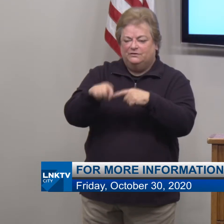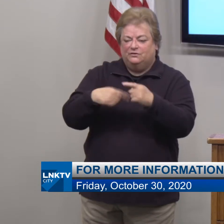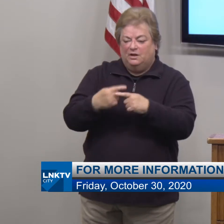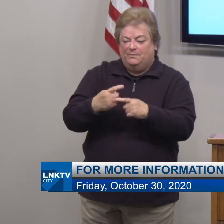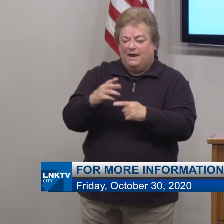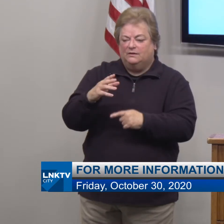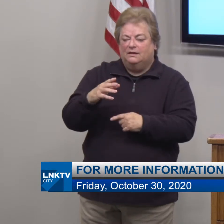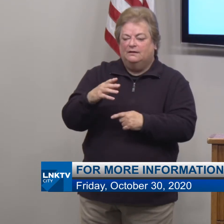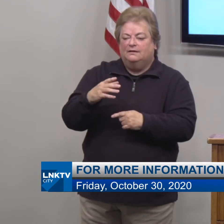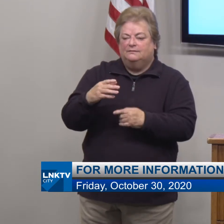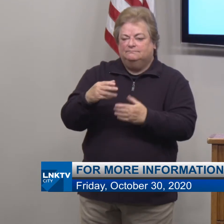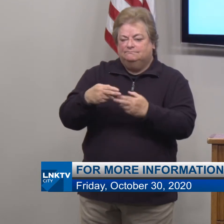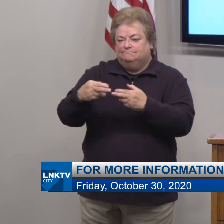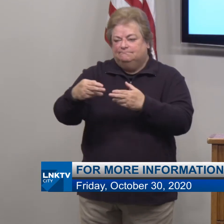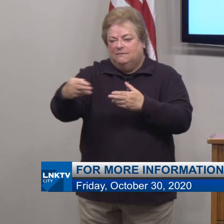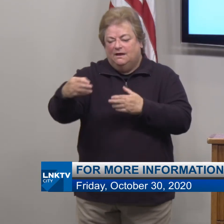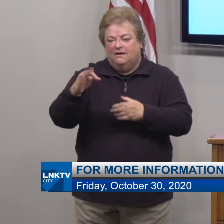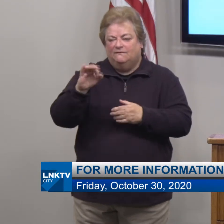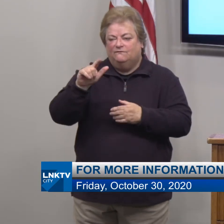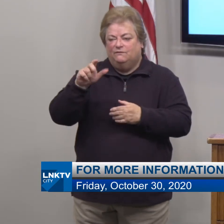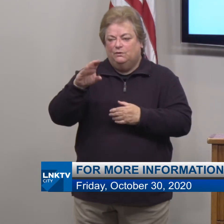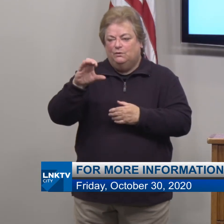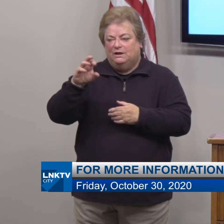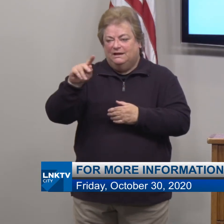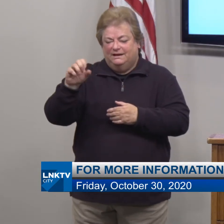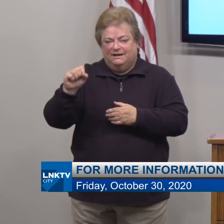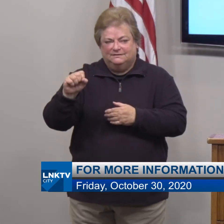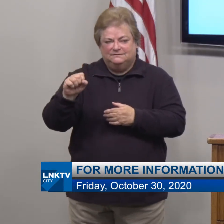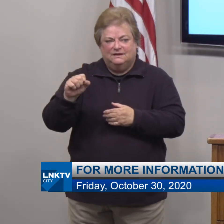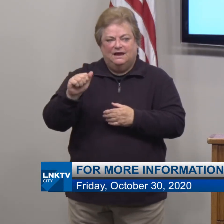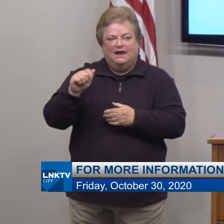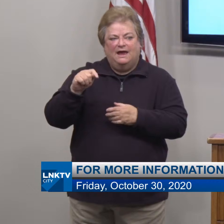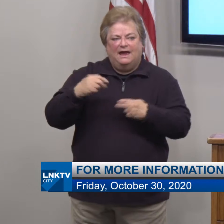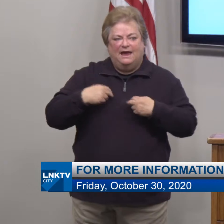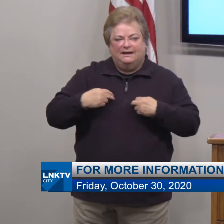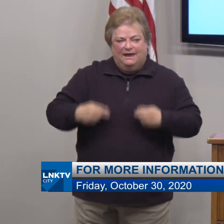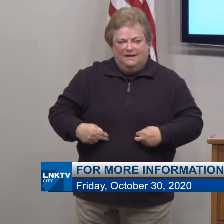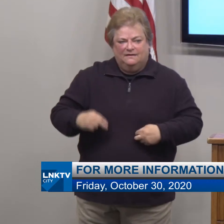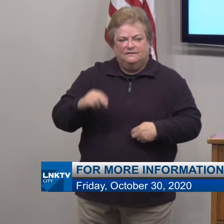flu clinics on the Health Department's website at